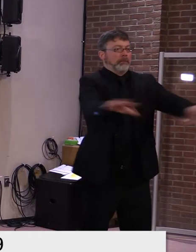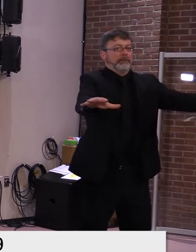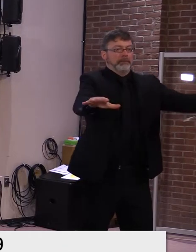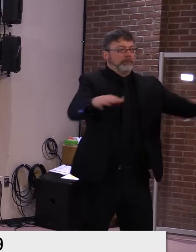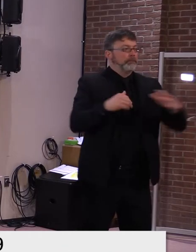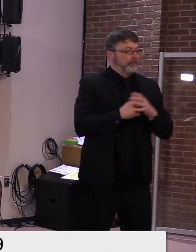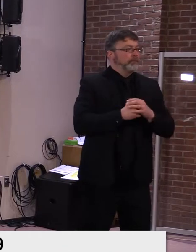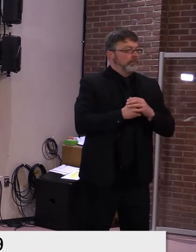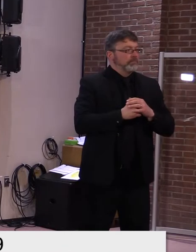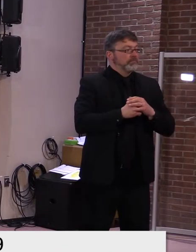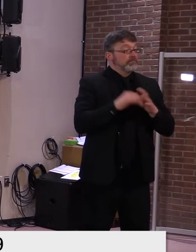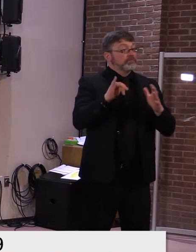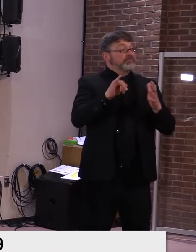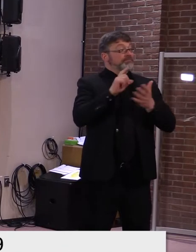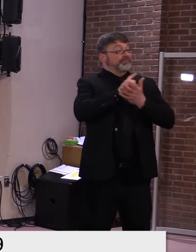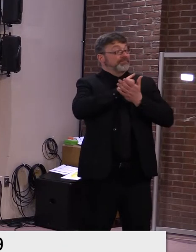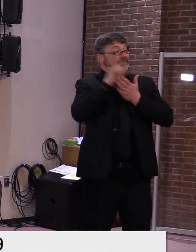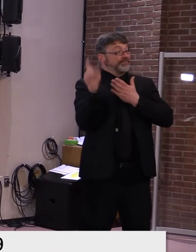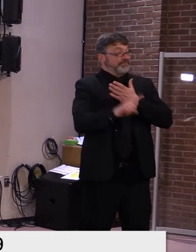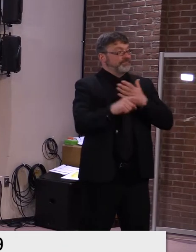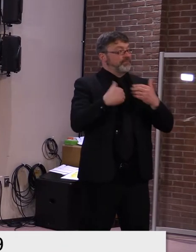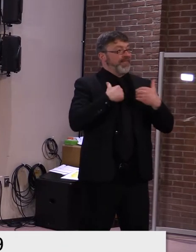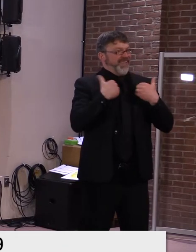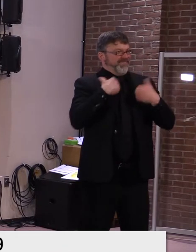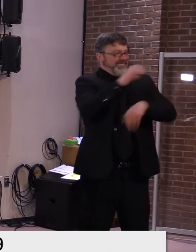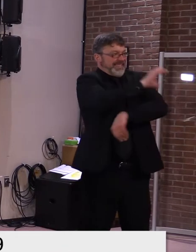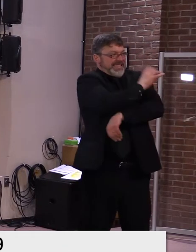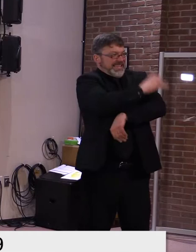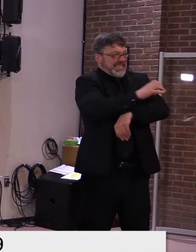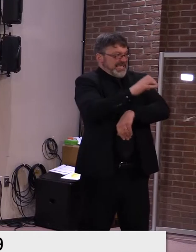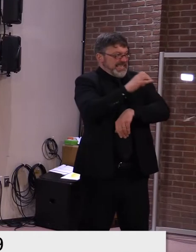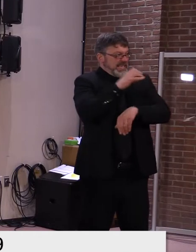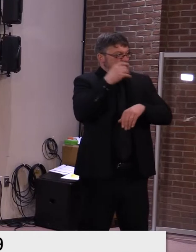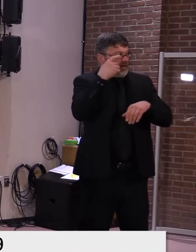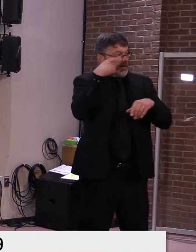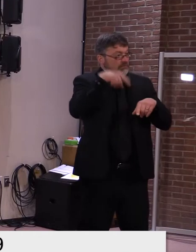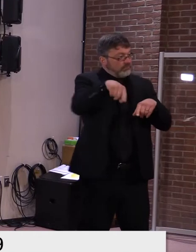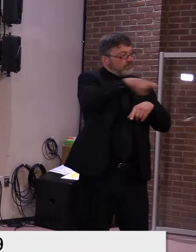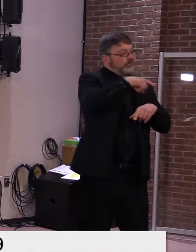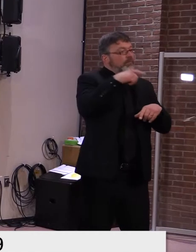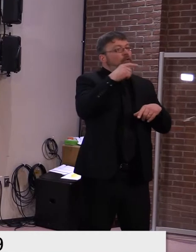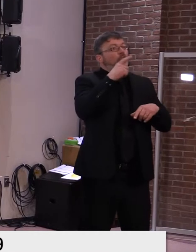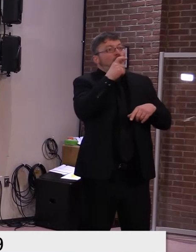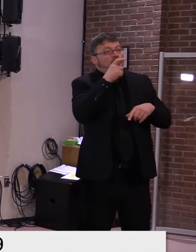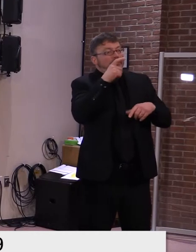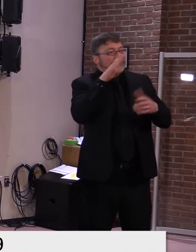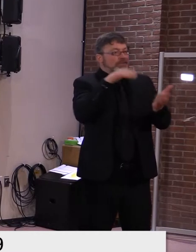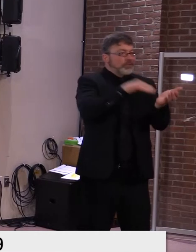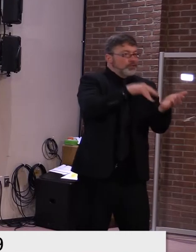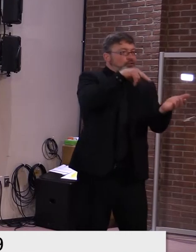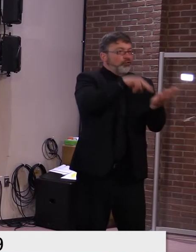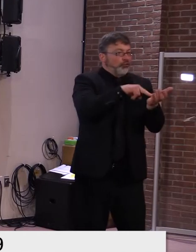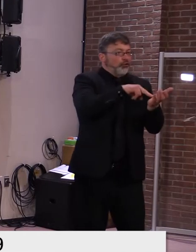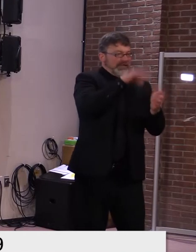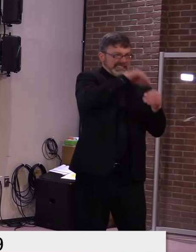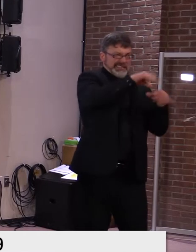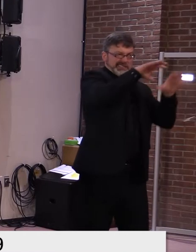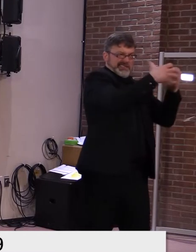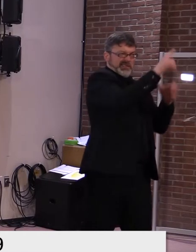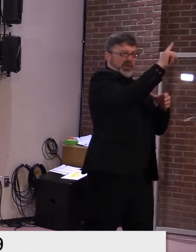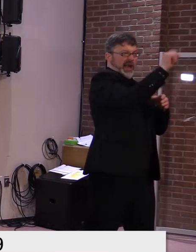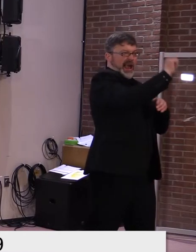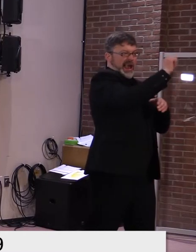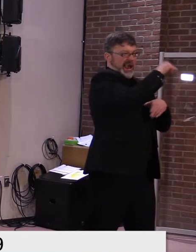eligible healthcare workers and those in the 1A category who will have access to Johnson &